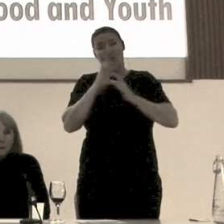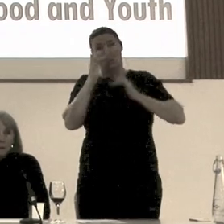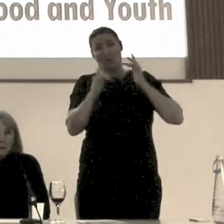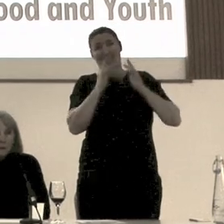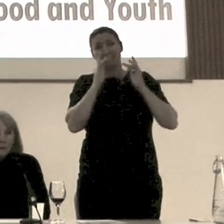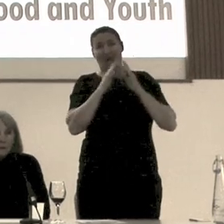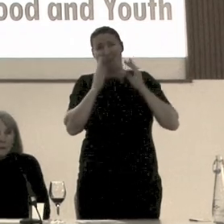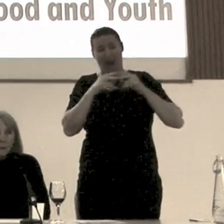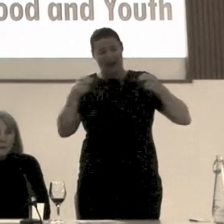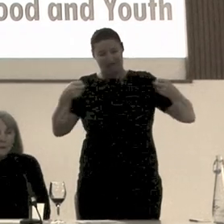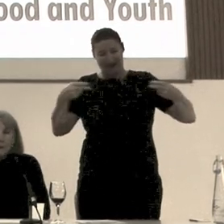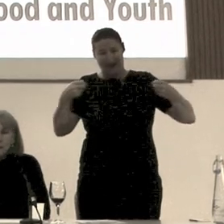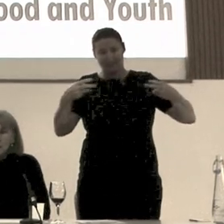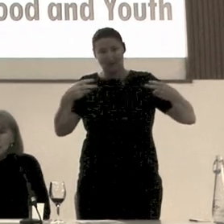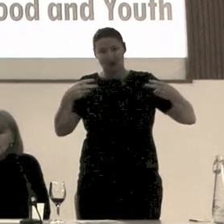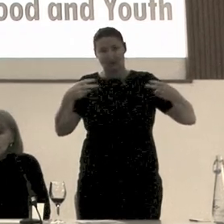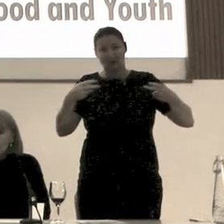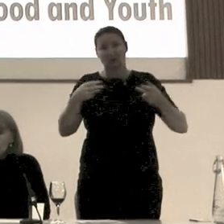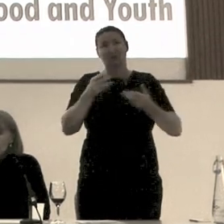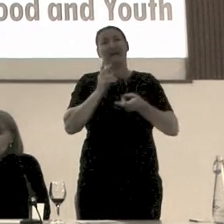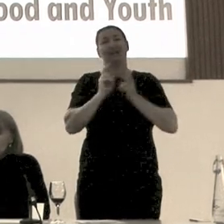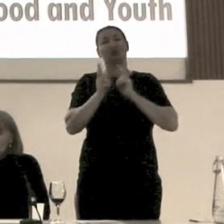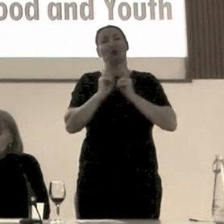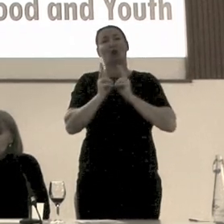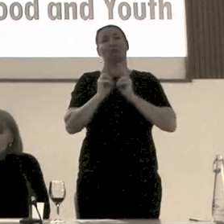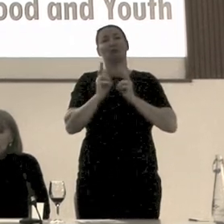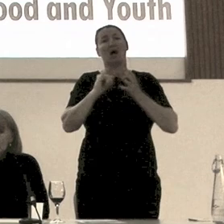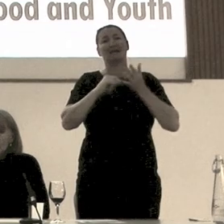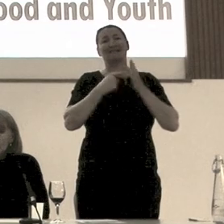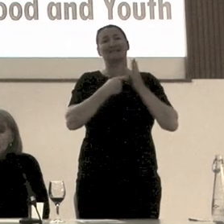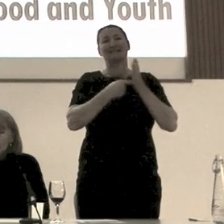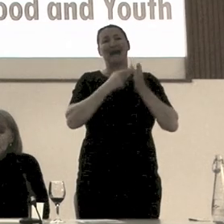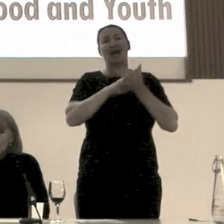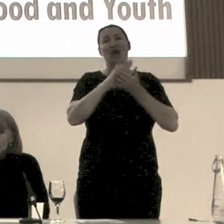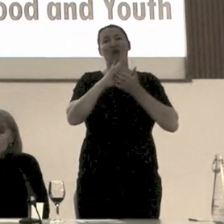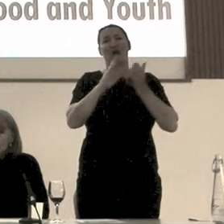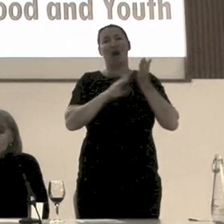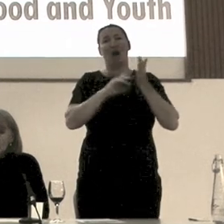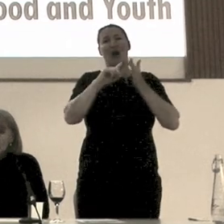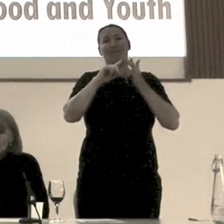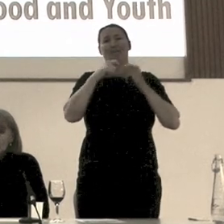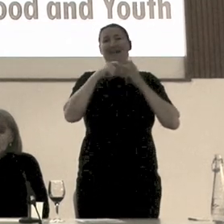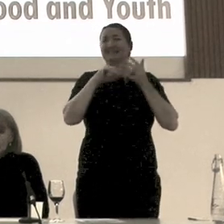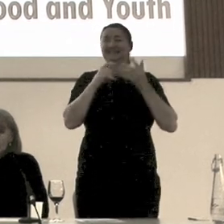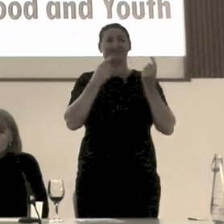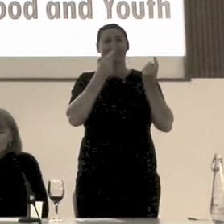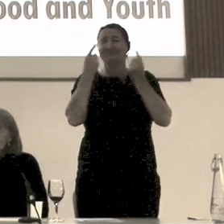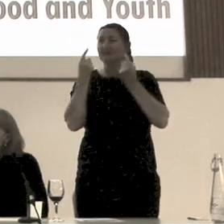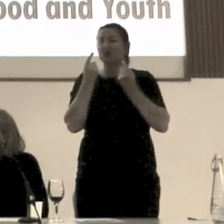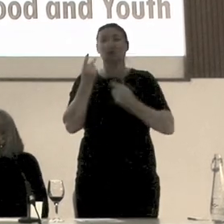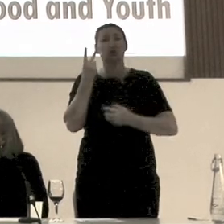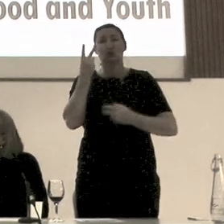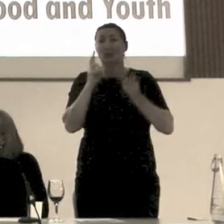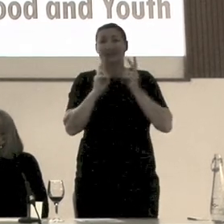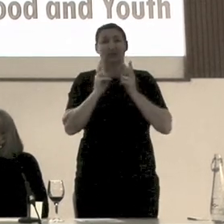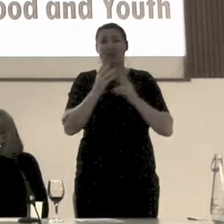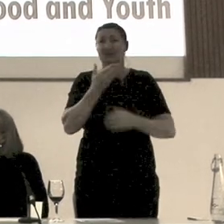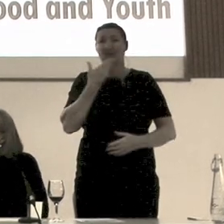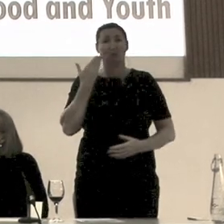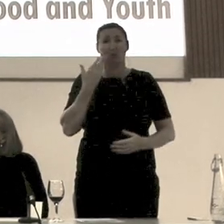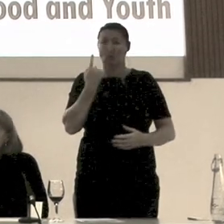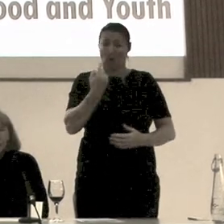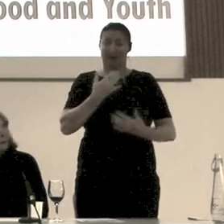later. The signing is by Sarah Meeks and we did try the two signers but we couldn't get two, so we've just